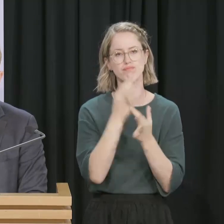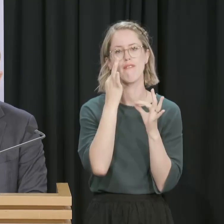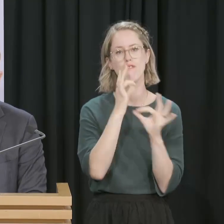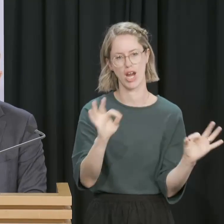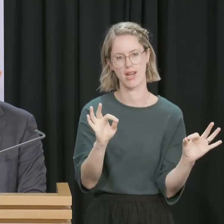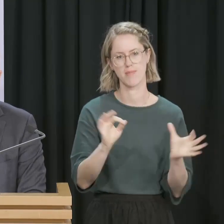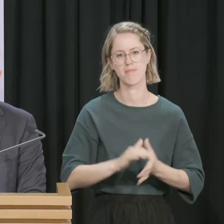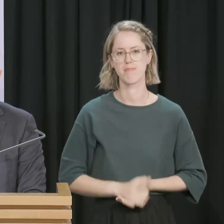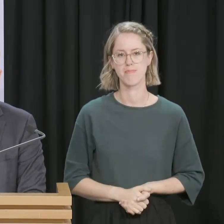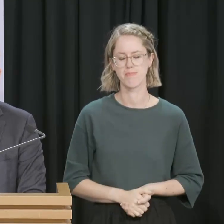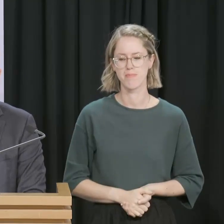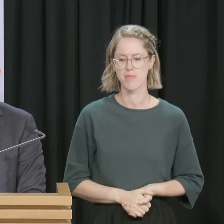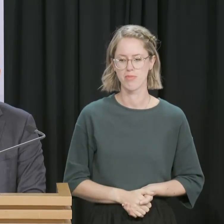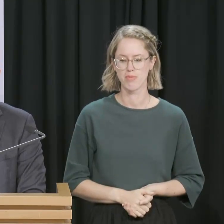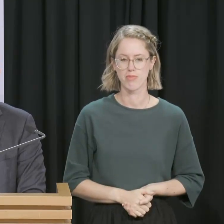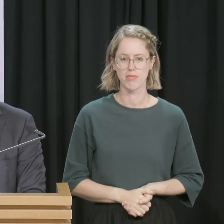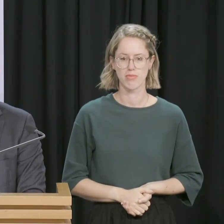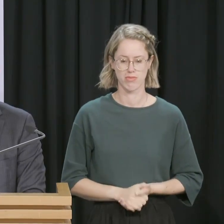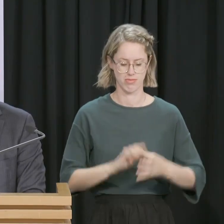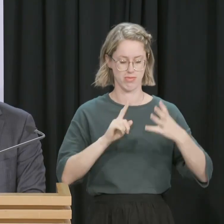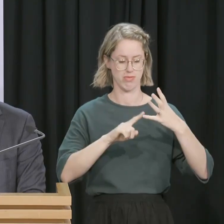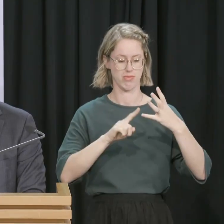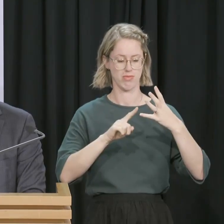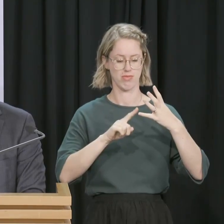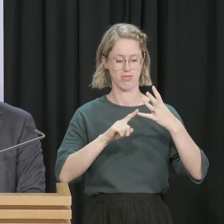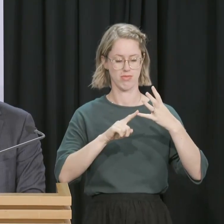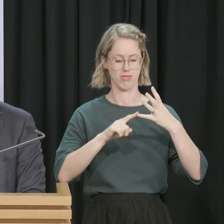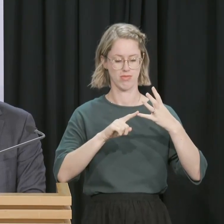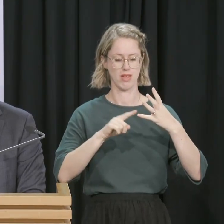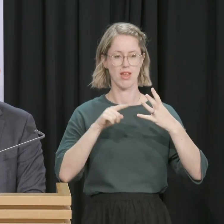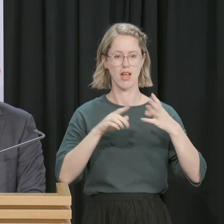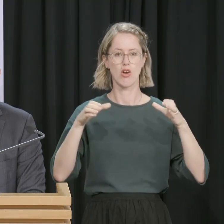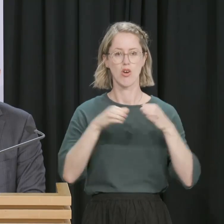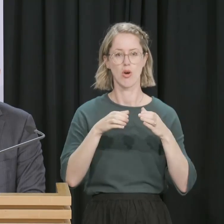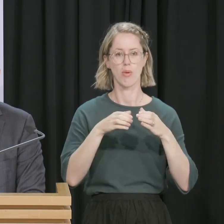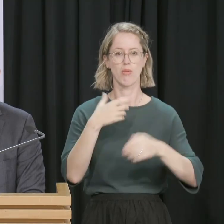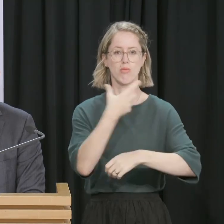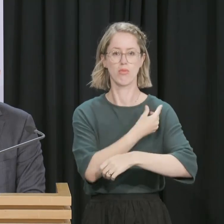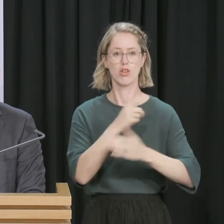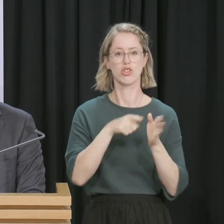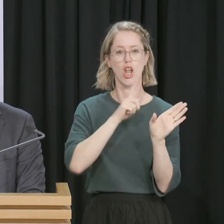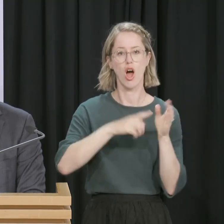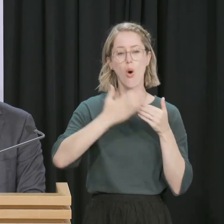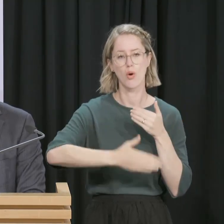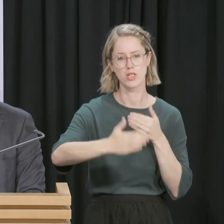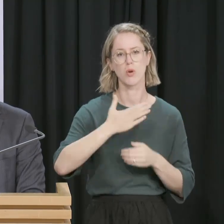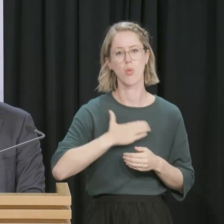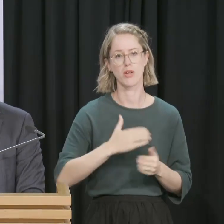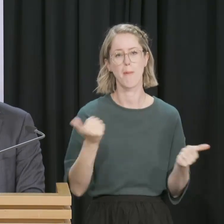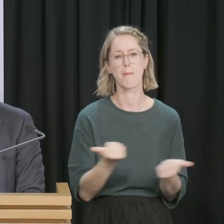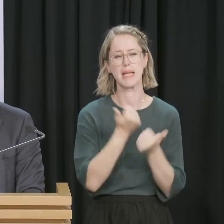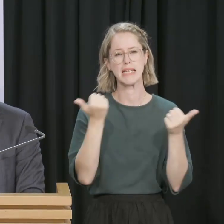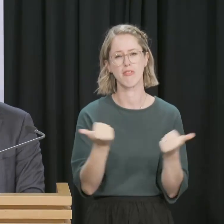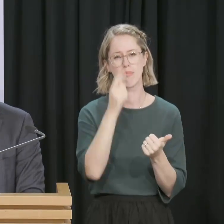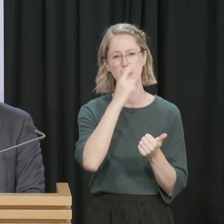The rest of the population will be able to be vaccinated from July onwards, and our plan is to have as many people as possible vaccinated